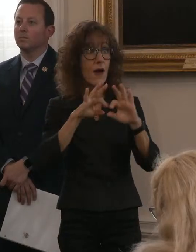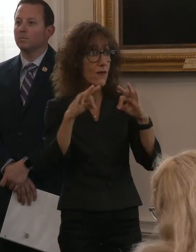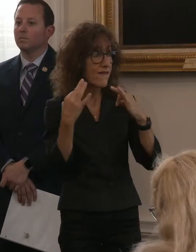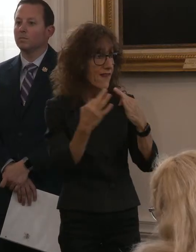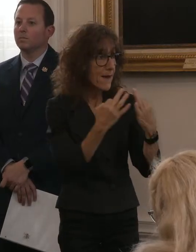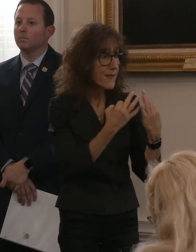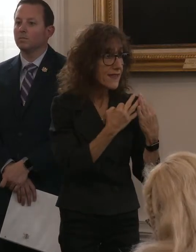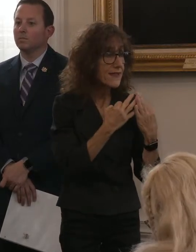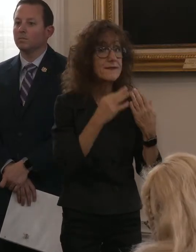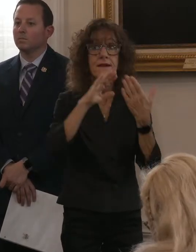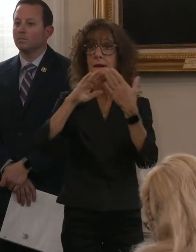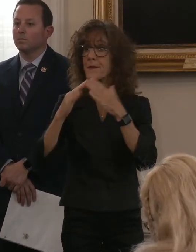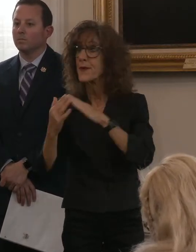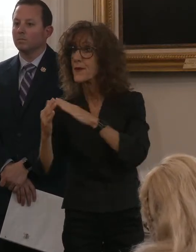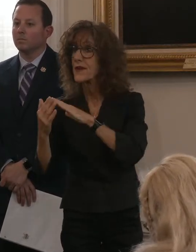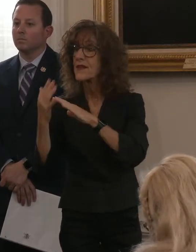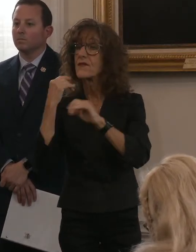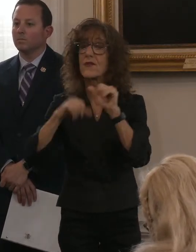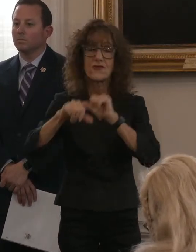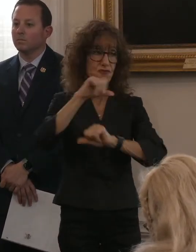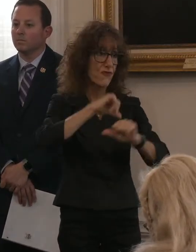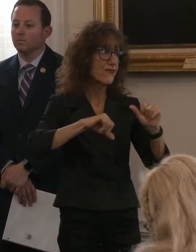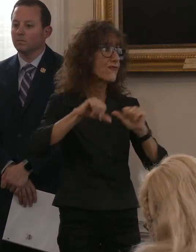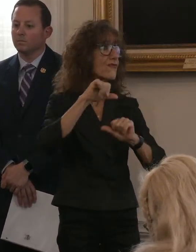our communities, for each other.